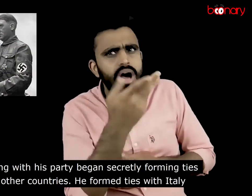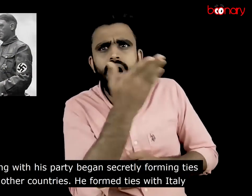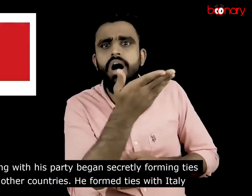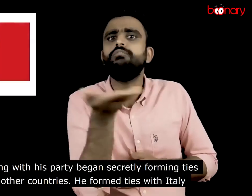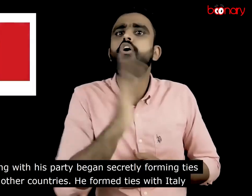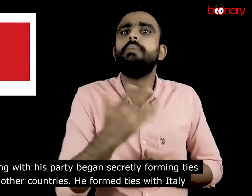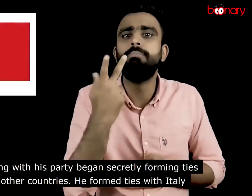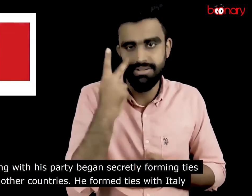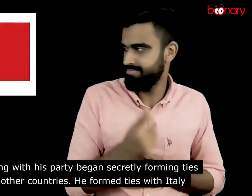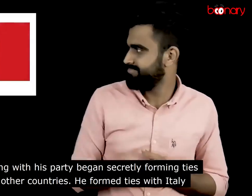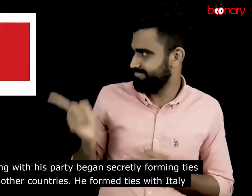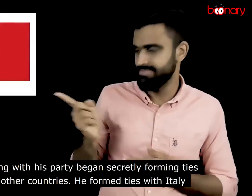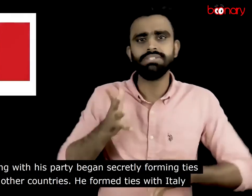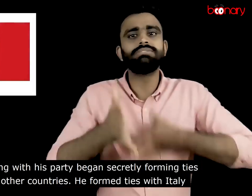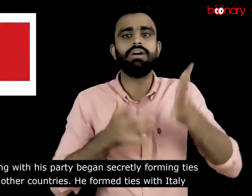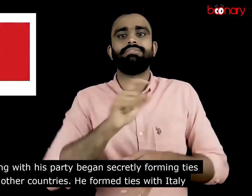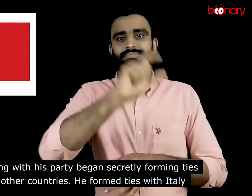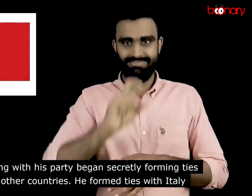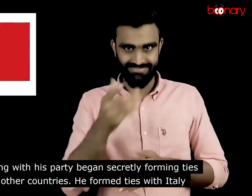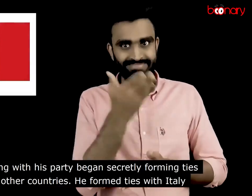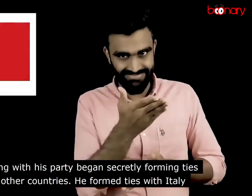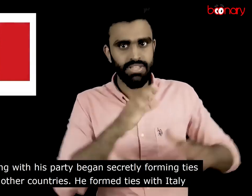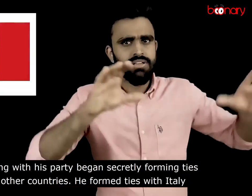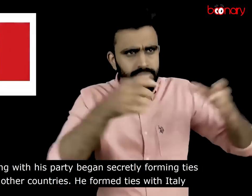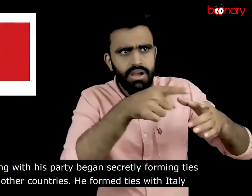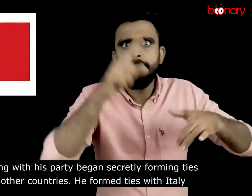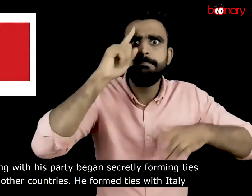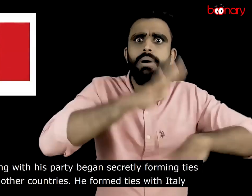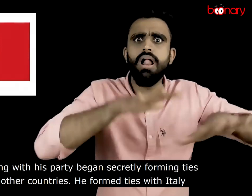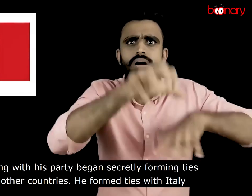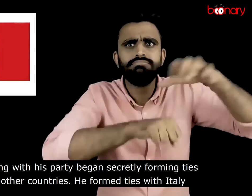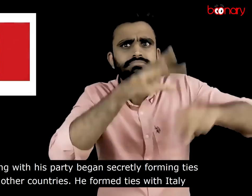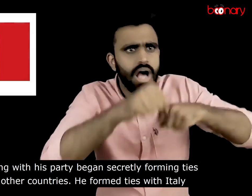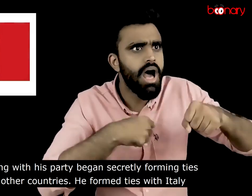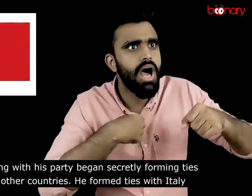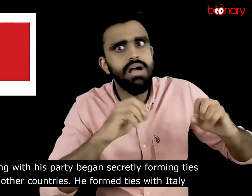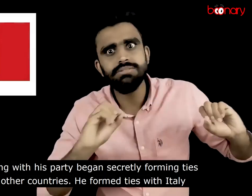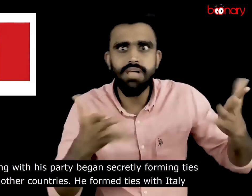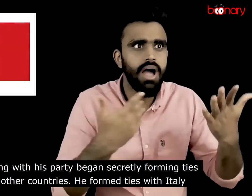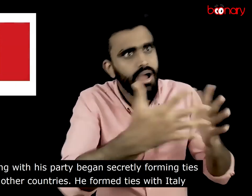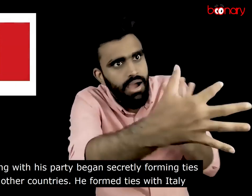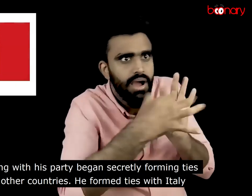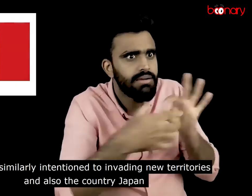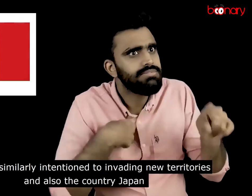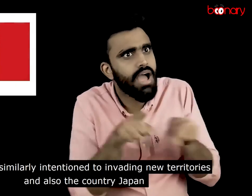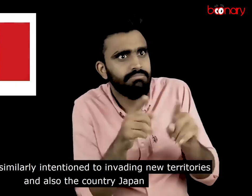He, along with his party, began secretly forming ties with other countries. He formed ties with Italy, who was